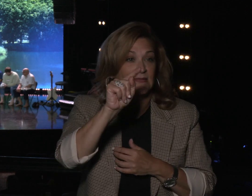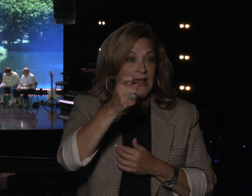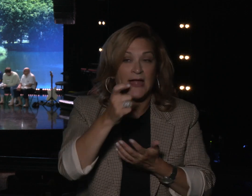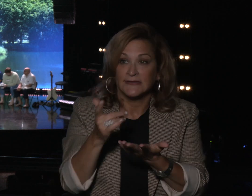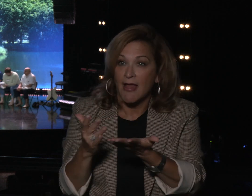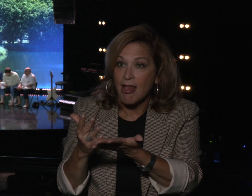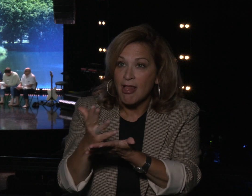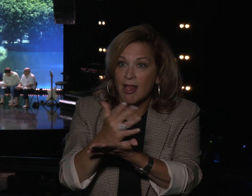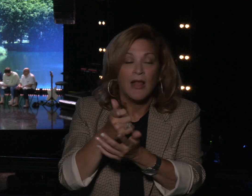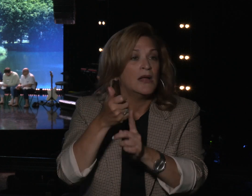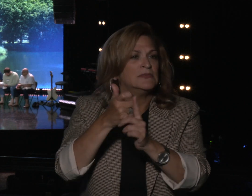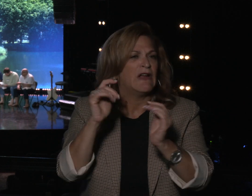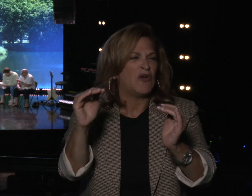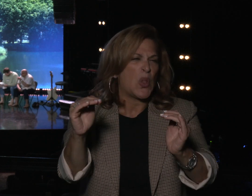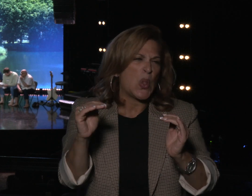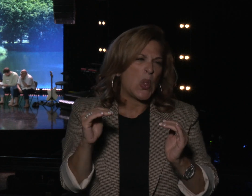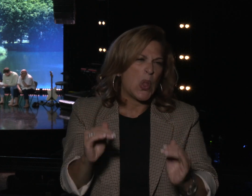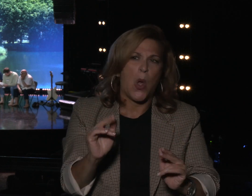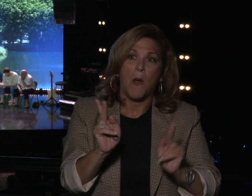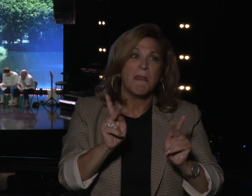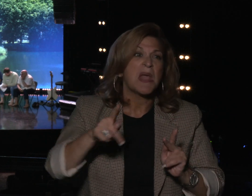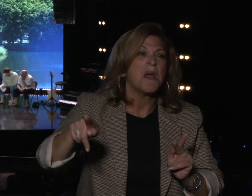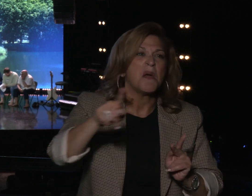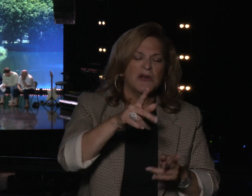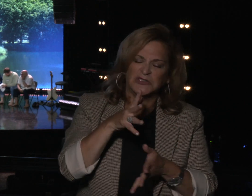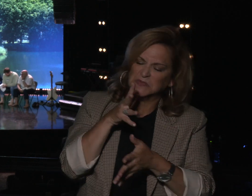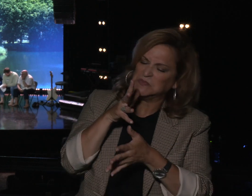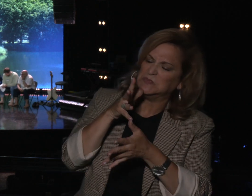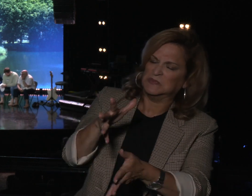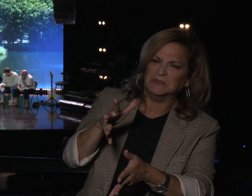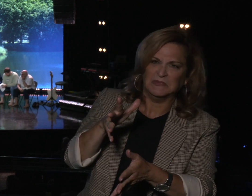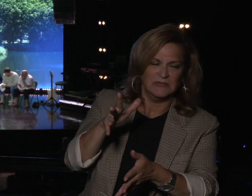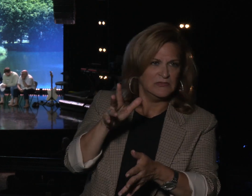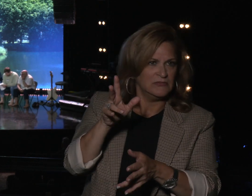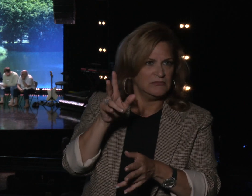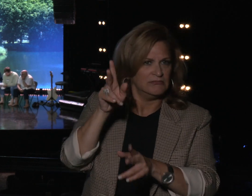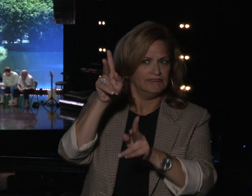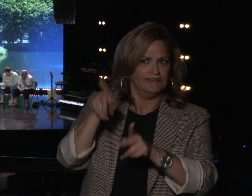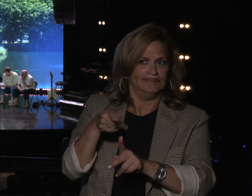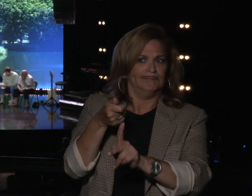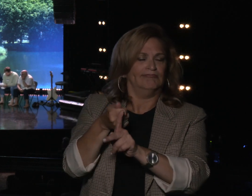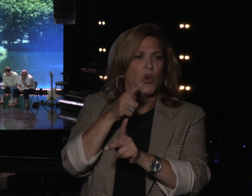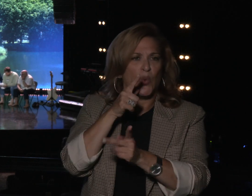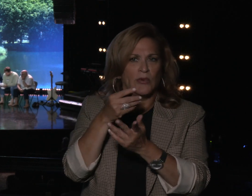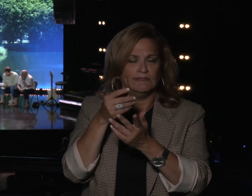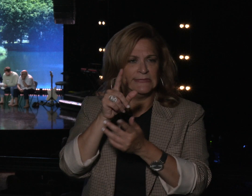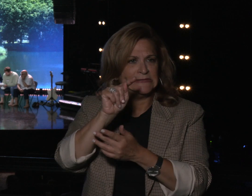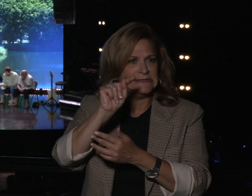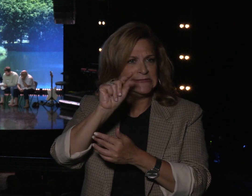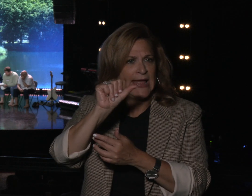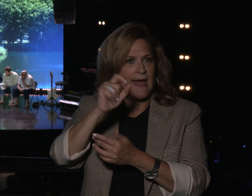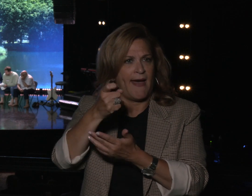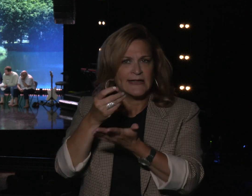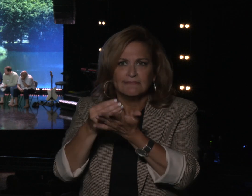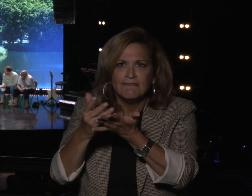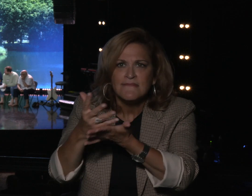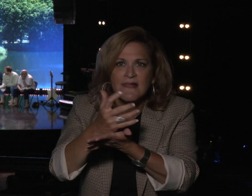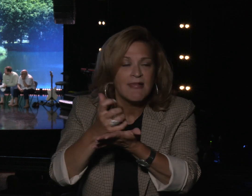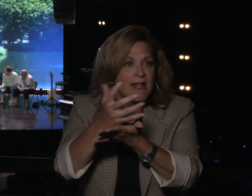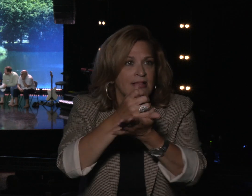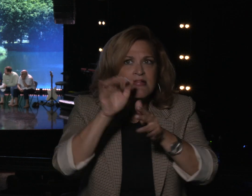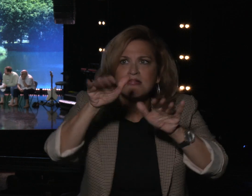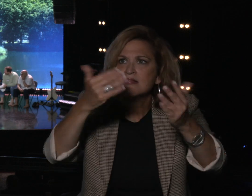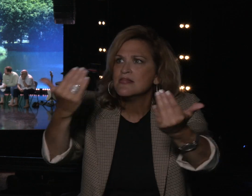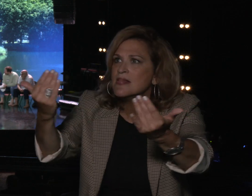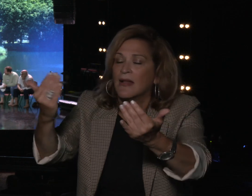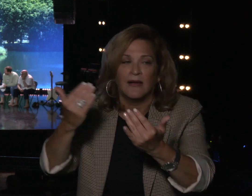of the low. People did not like tax collectors. In fact, if we remember where Jesus is actually eating with the tax collectors, all the Pharisees are